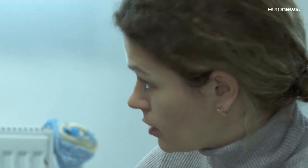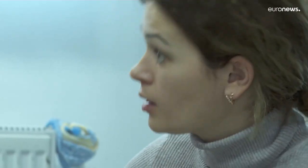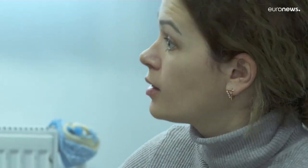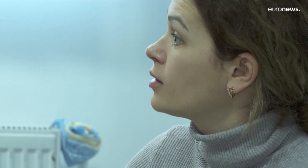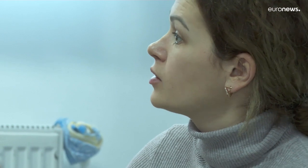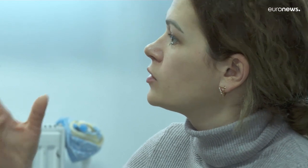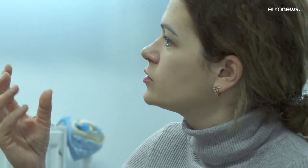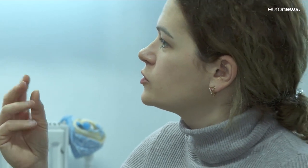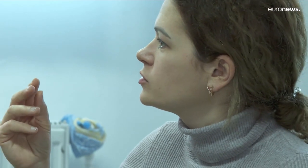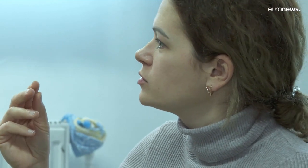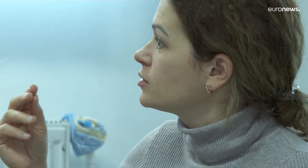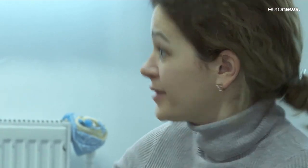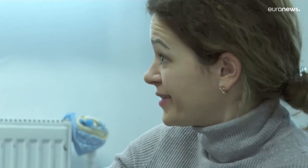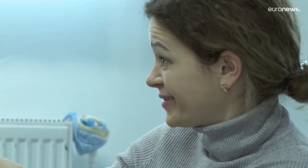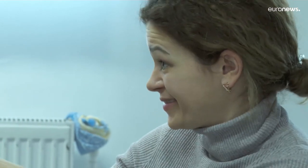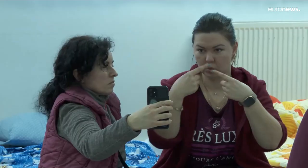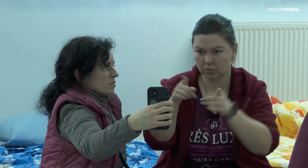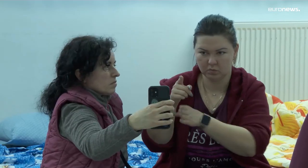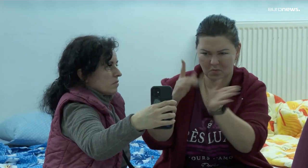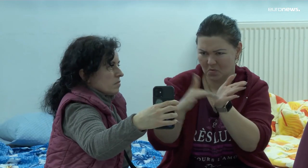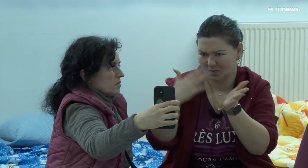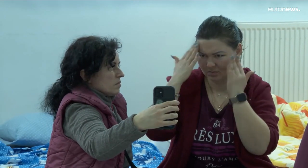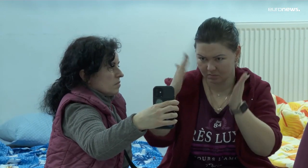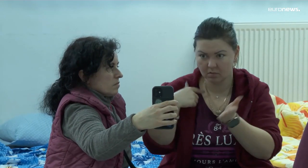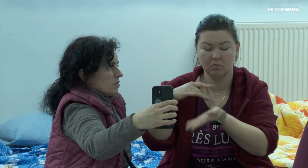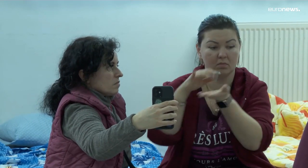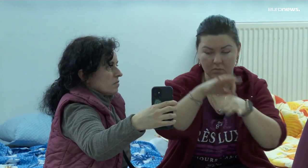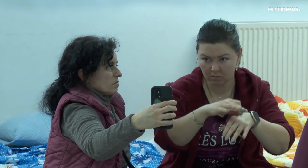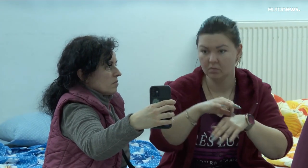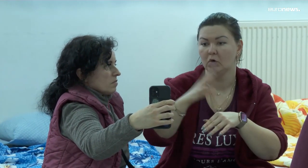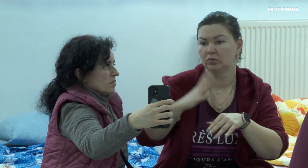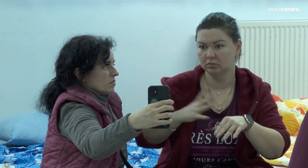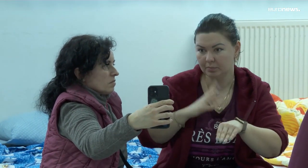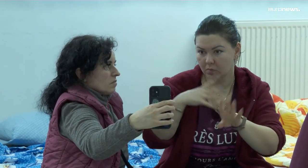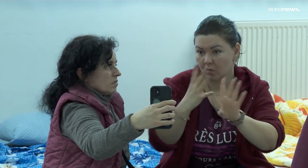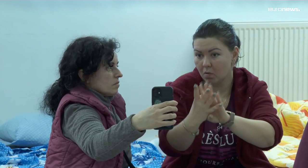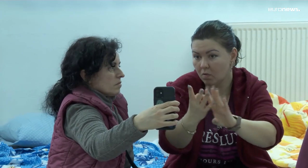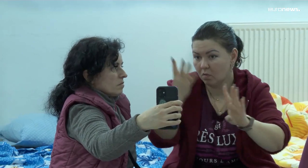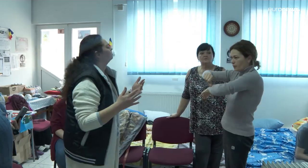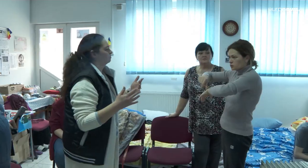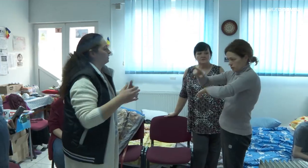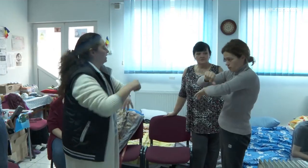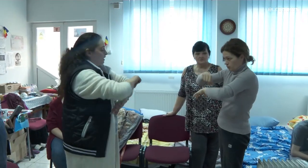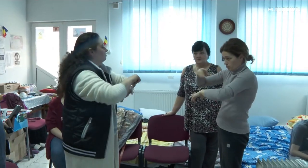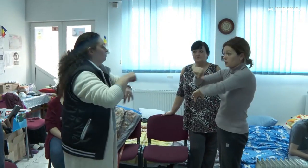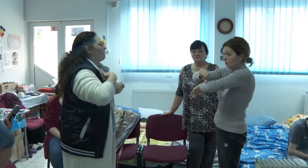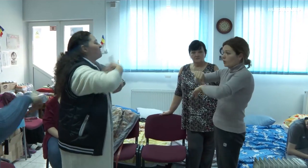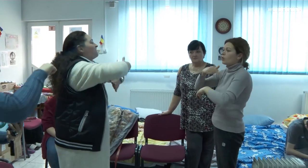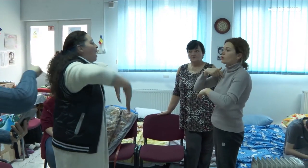This is how almost every story between deaf refugees and Romanian volunteers begins. Mimic sign language may seem universal,